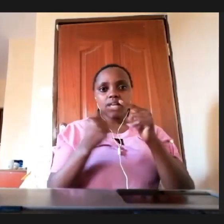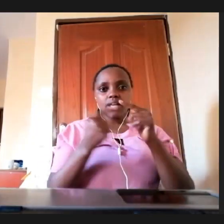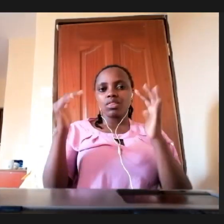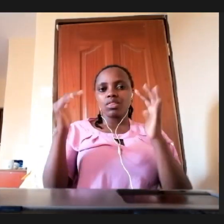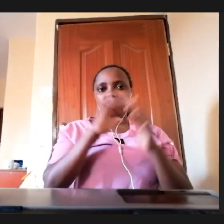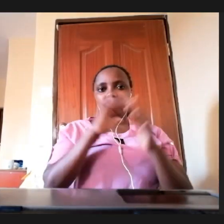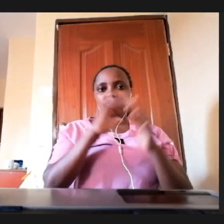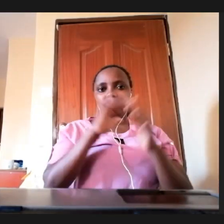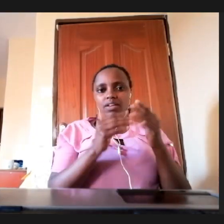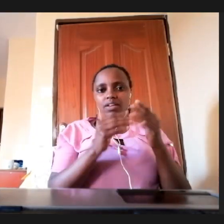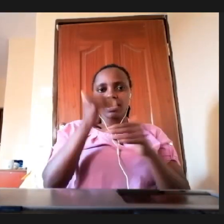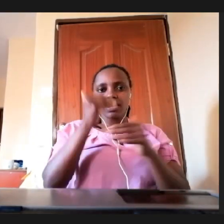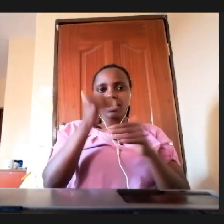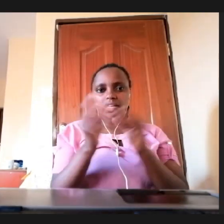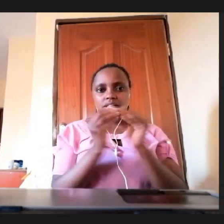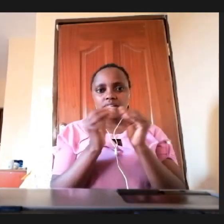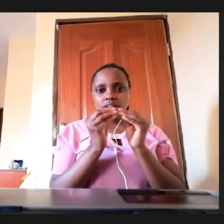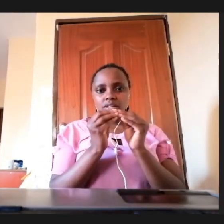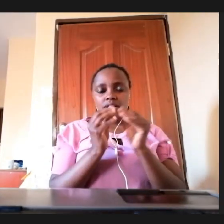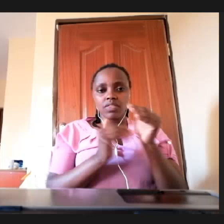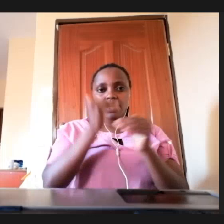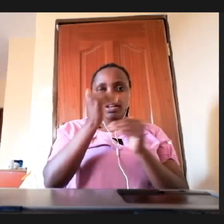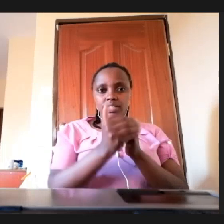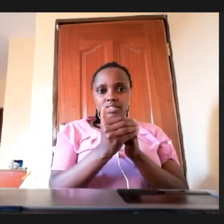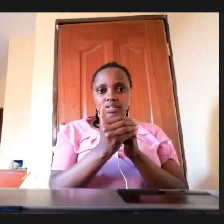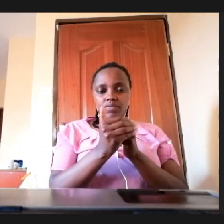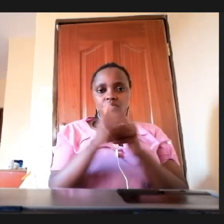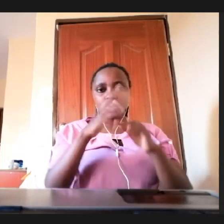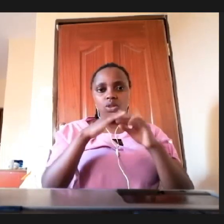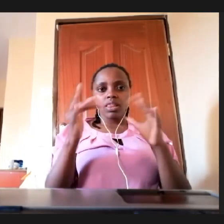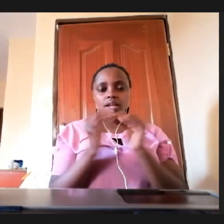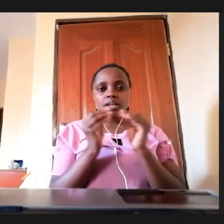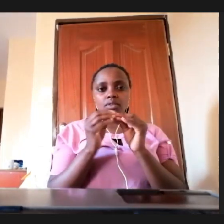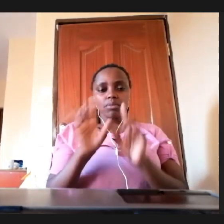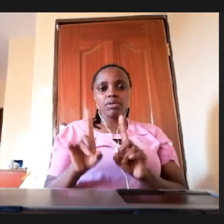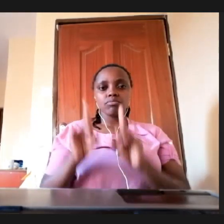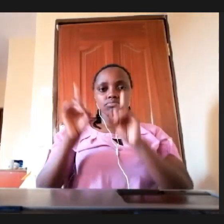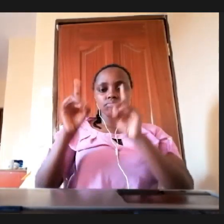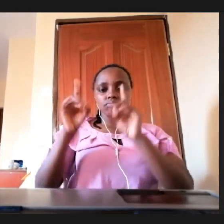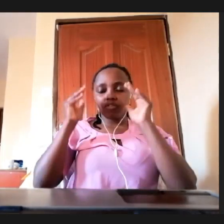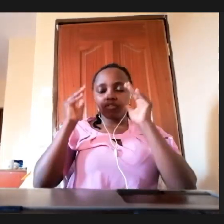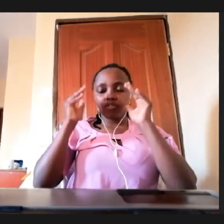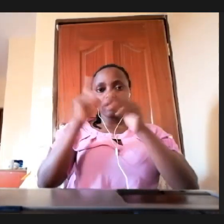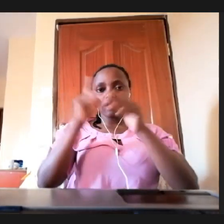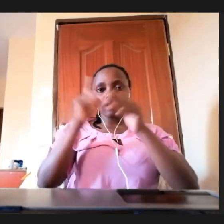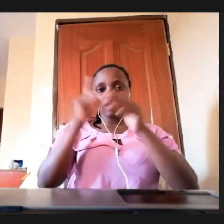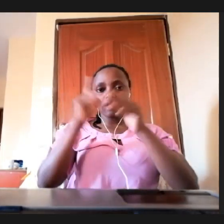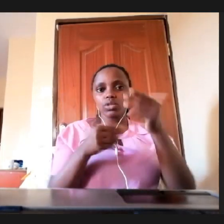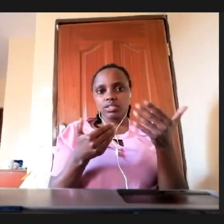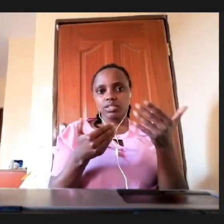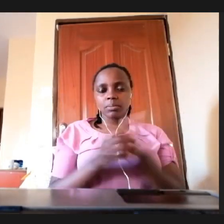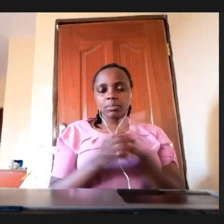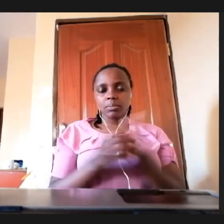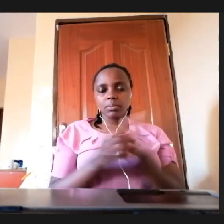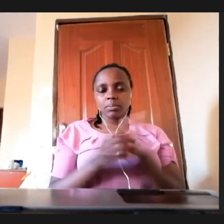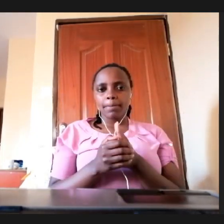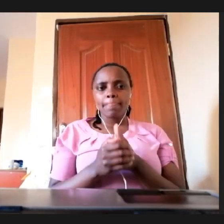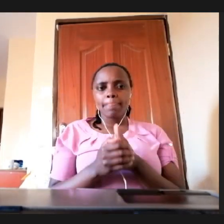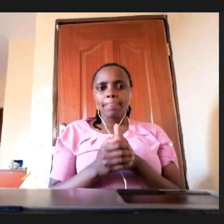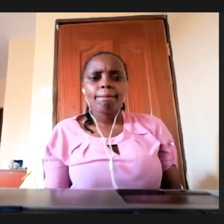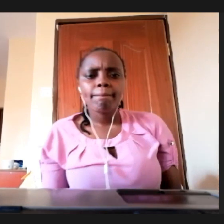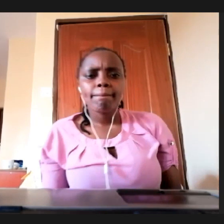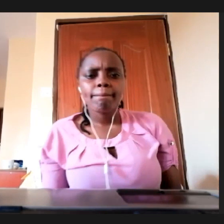So the next session or the next webinar will be dedicated to really the